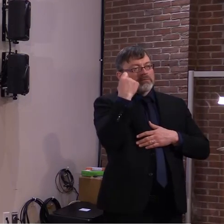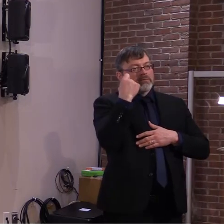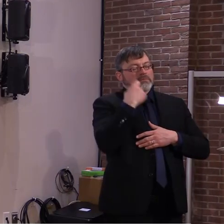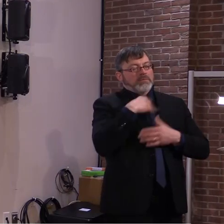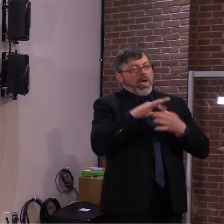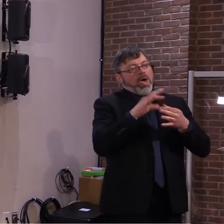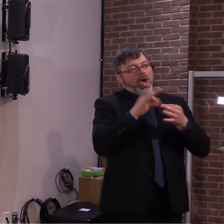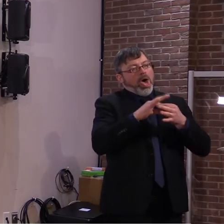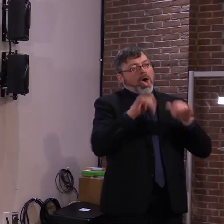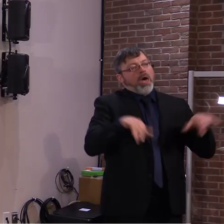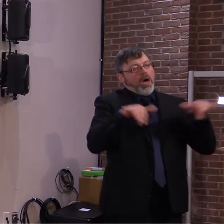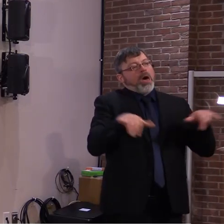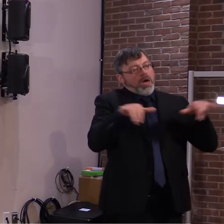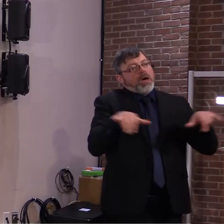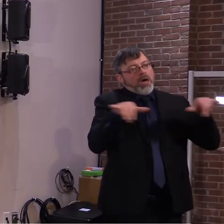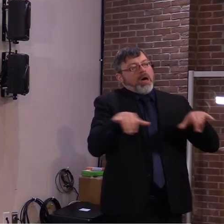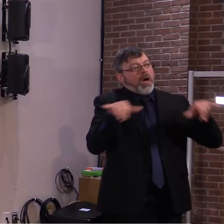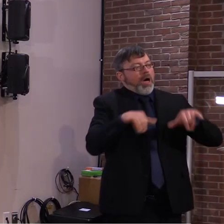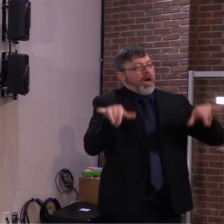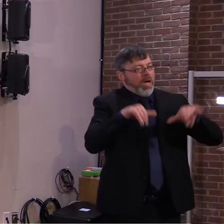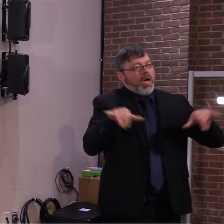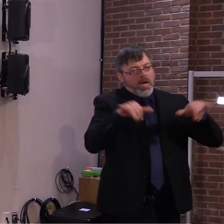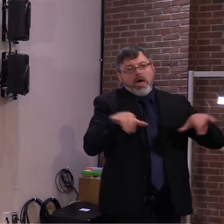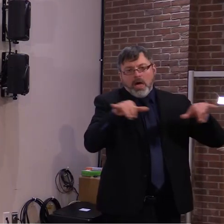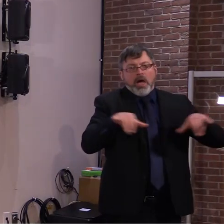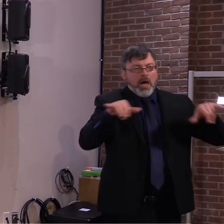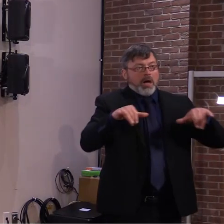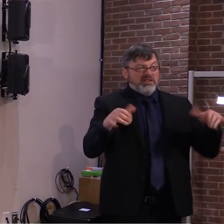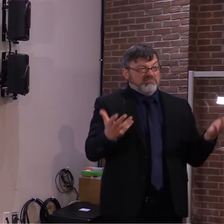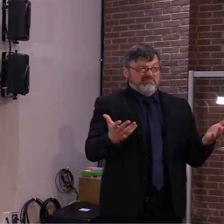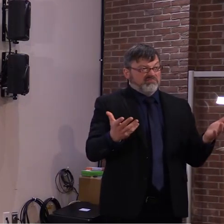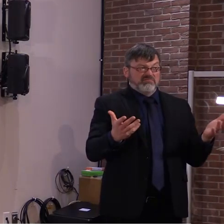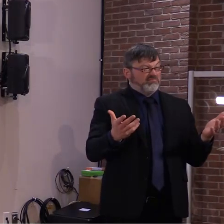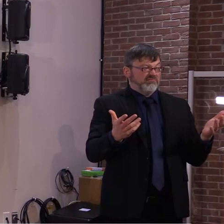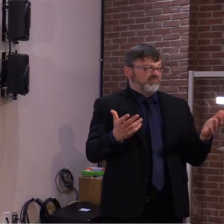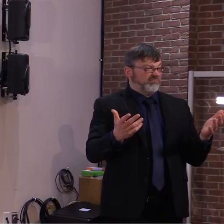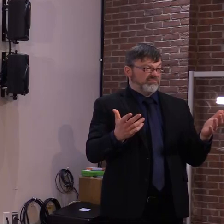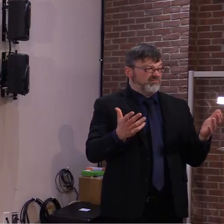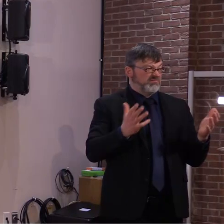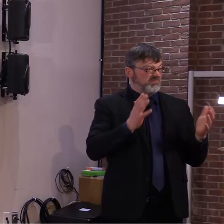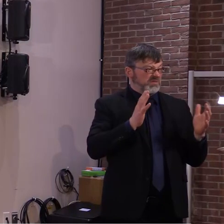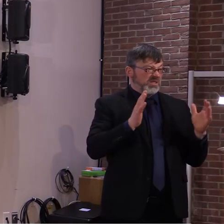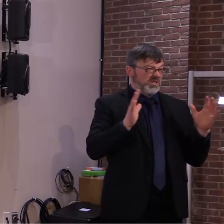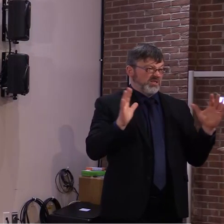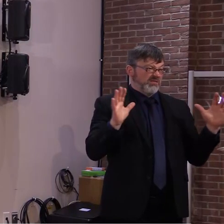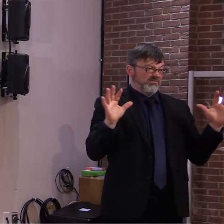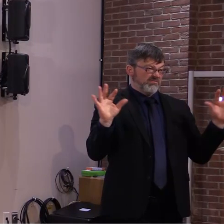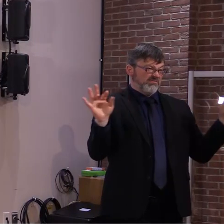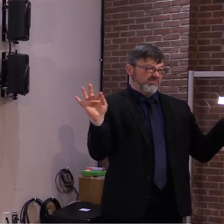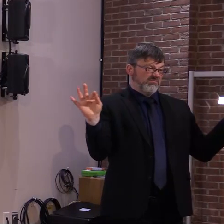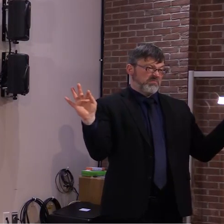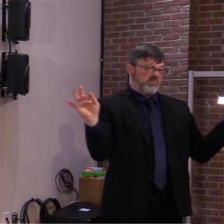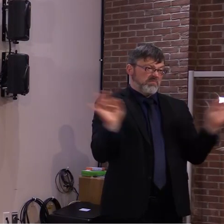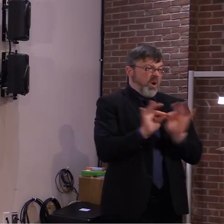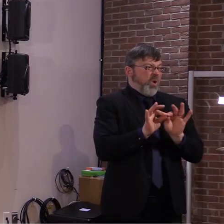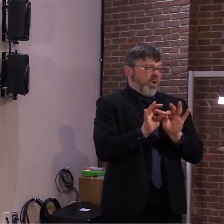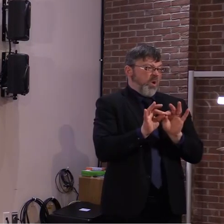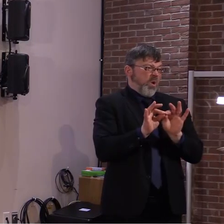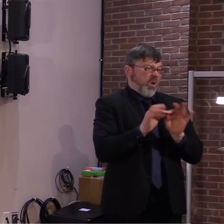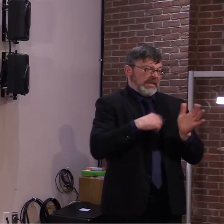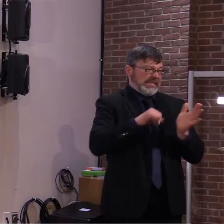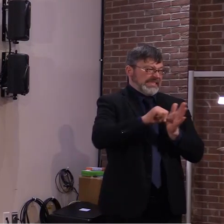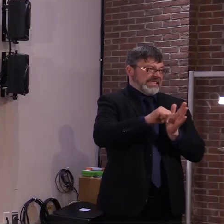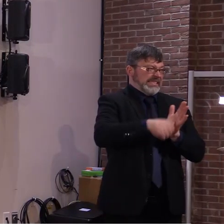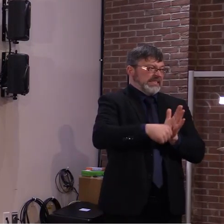didn't have to say it anymore. But we do really need to hear it. No one wants to go backwards, despite all our hard